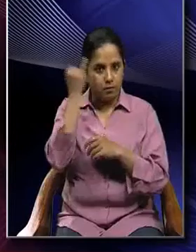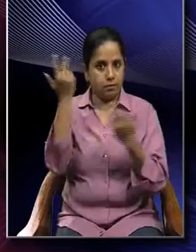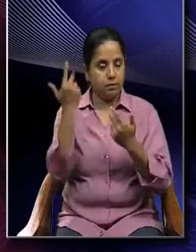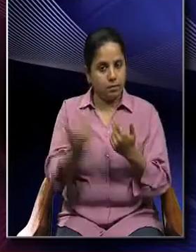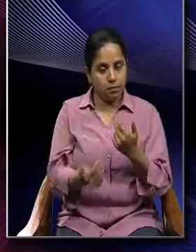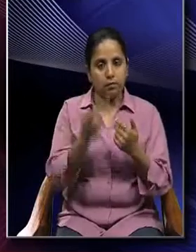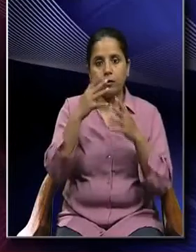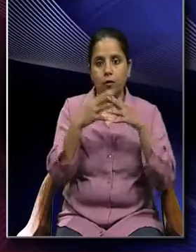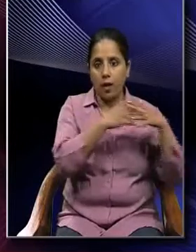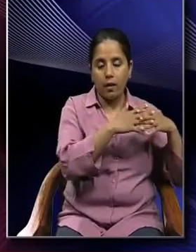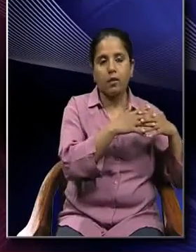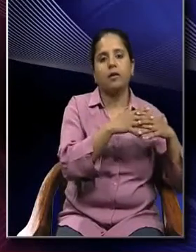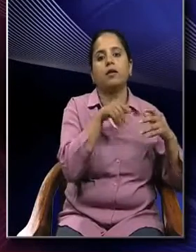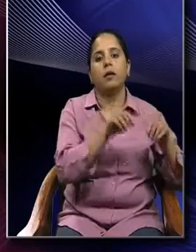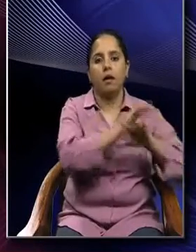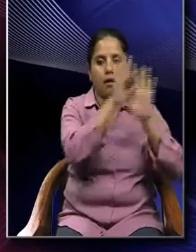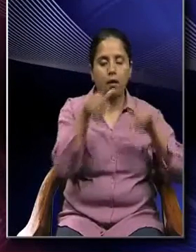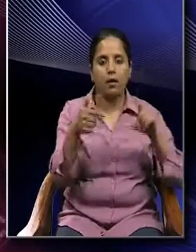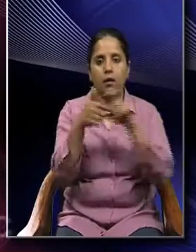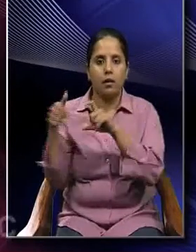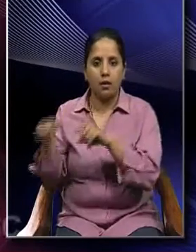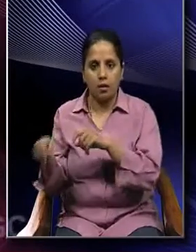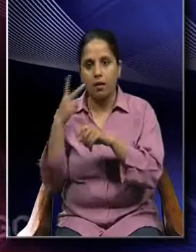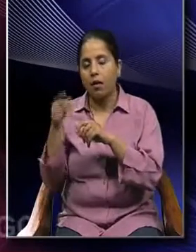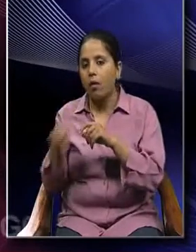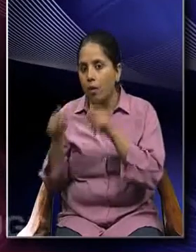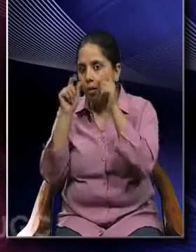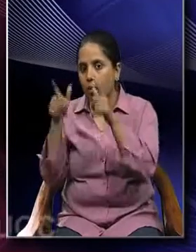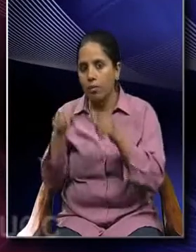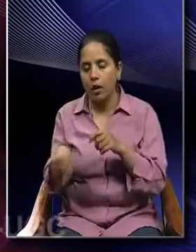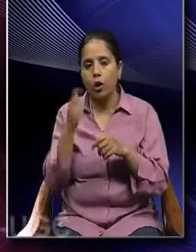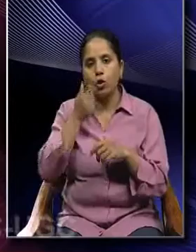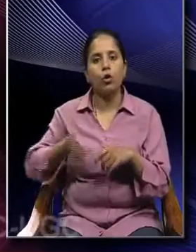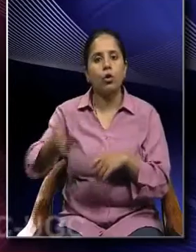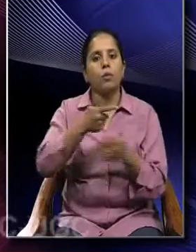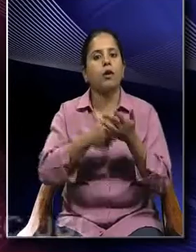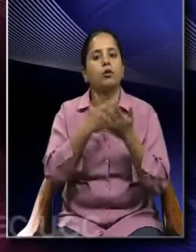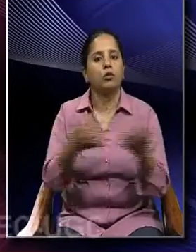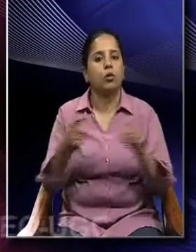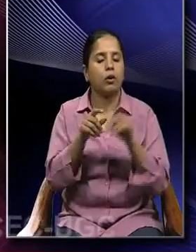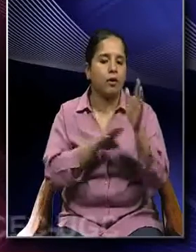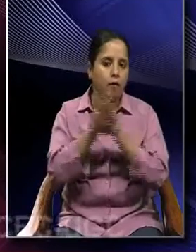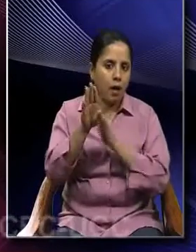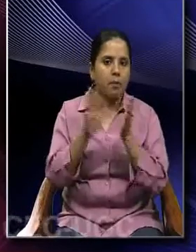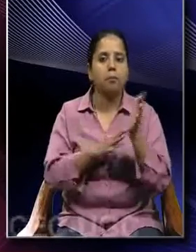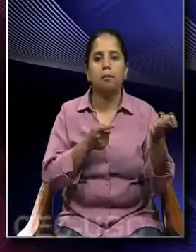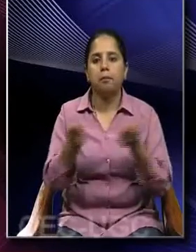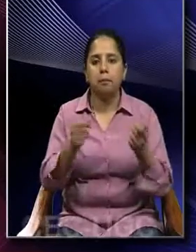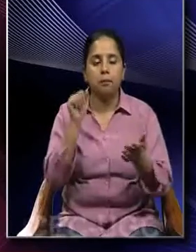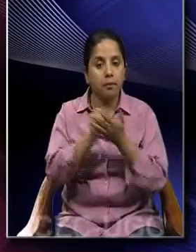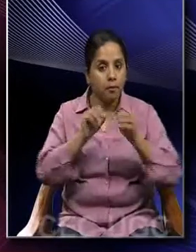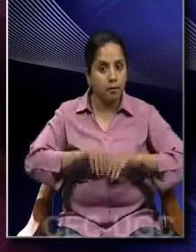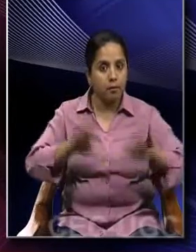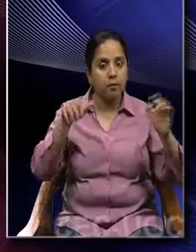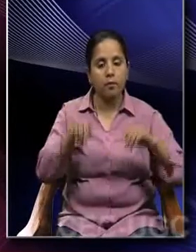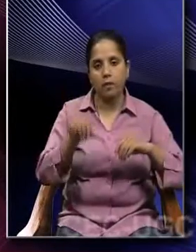Enlightenment and Eastern Awakening, which was published in International Journal of Human Resource Development and Management, published by InterScience